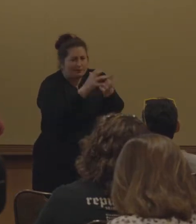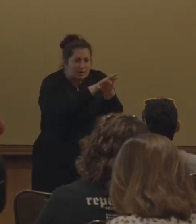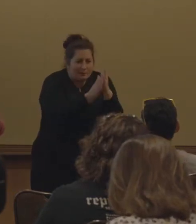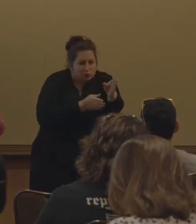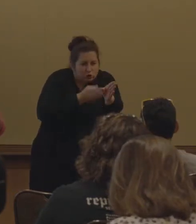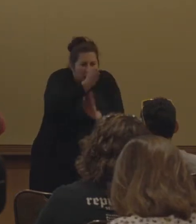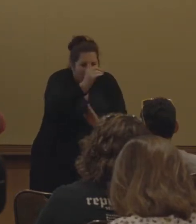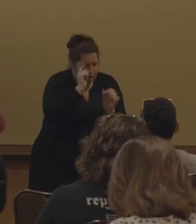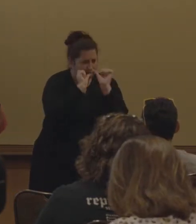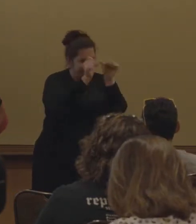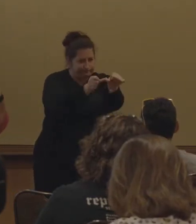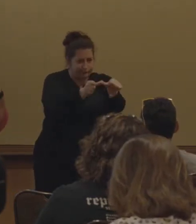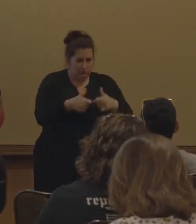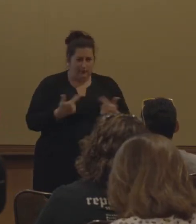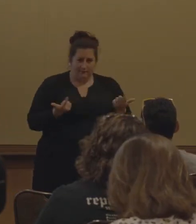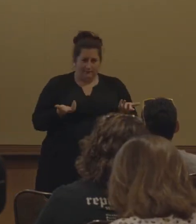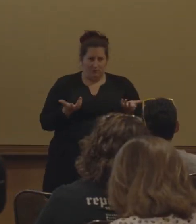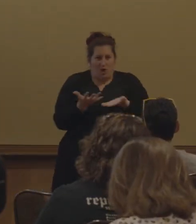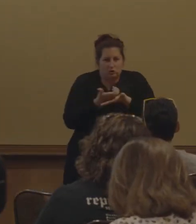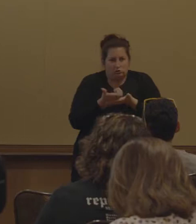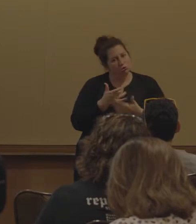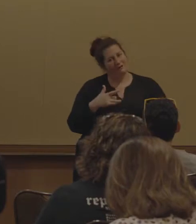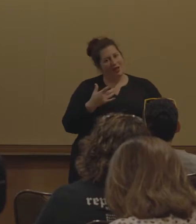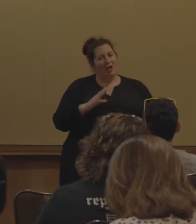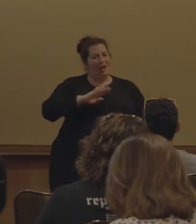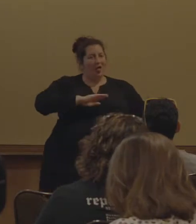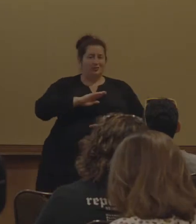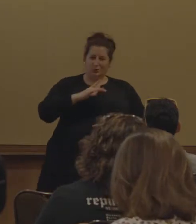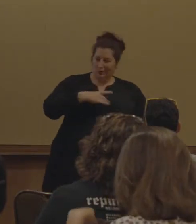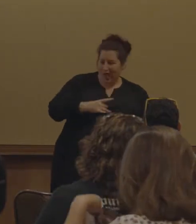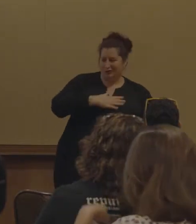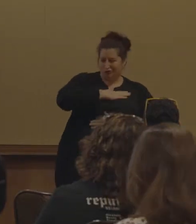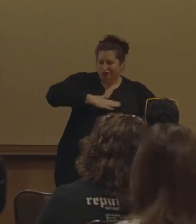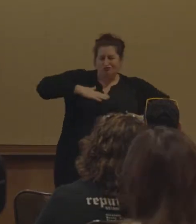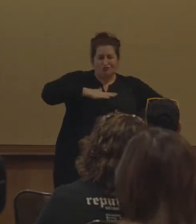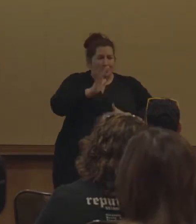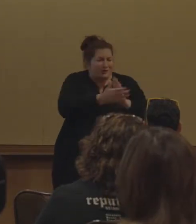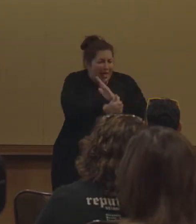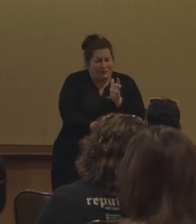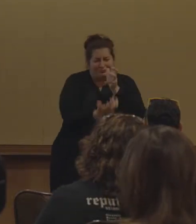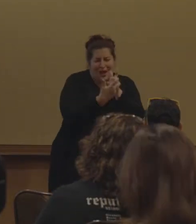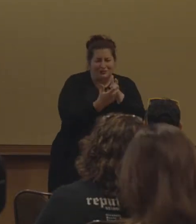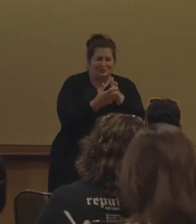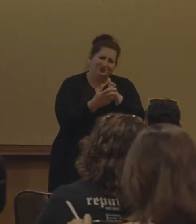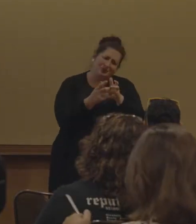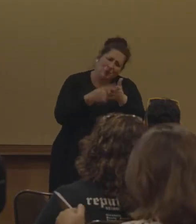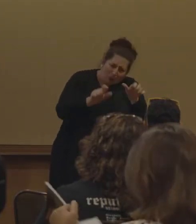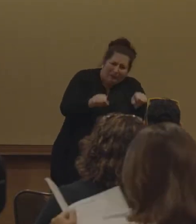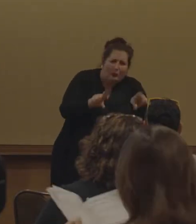for the lifetime. You want a job that's gonna fulfill your interests, your skills, that's compatible with what you can